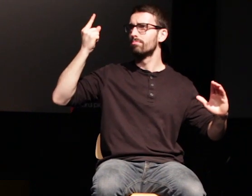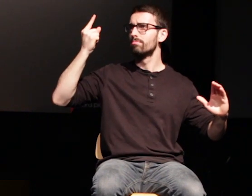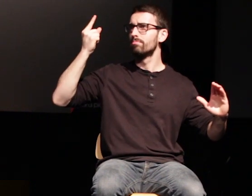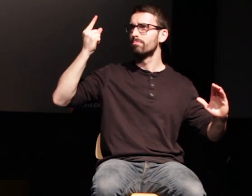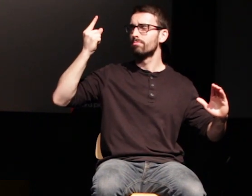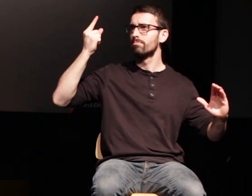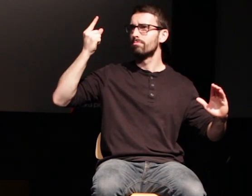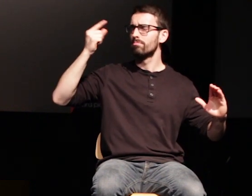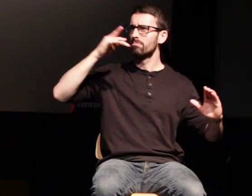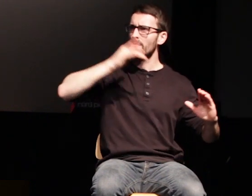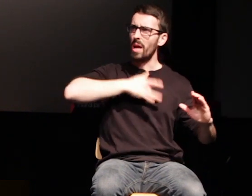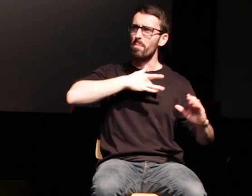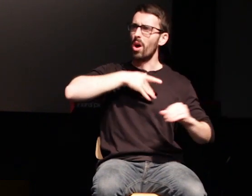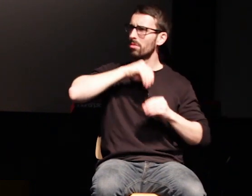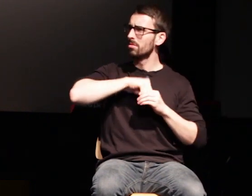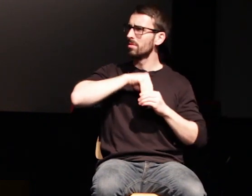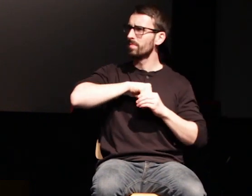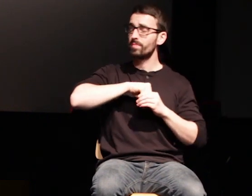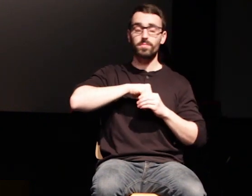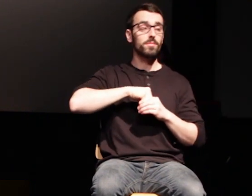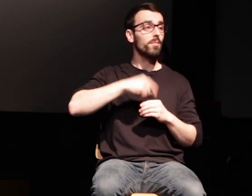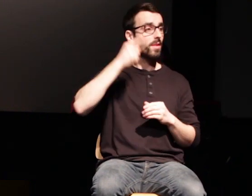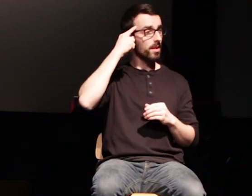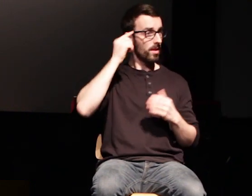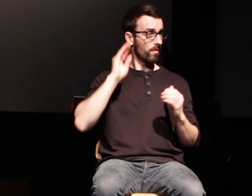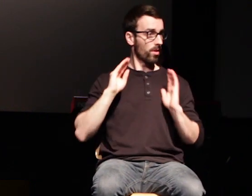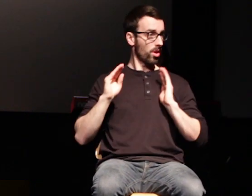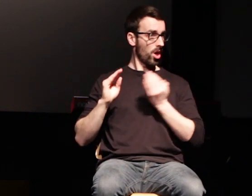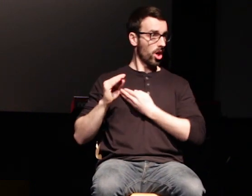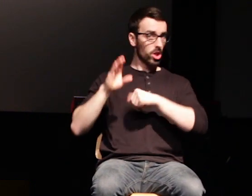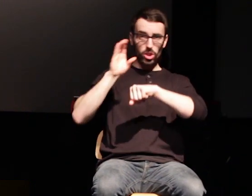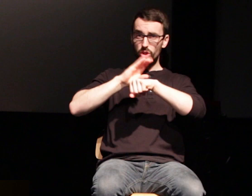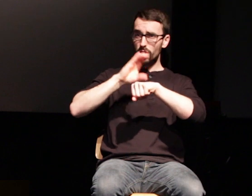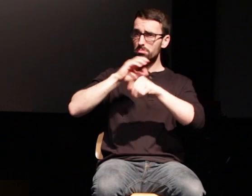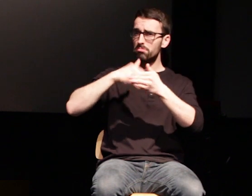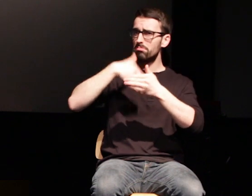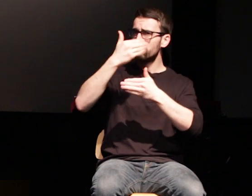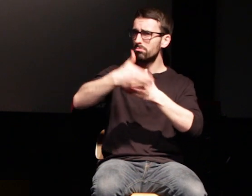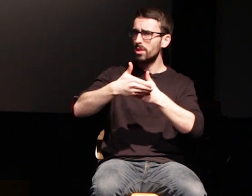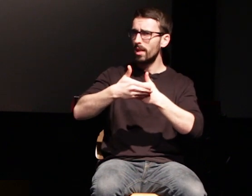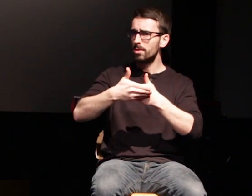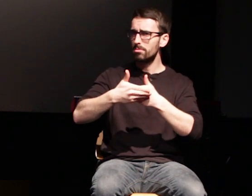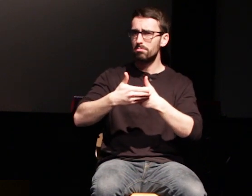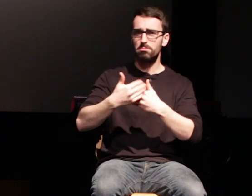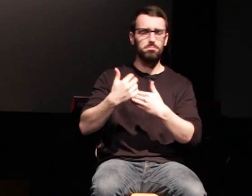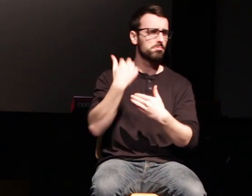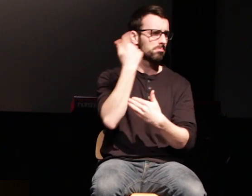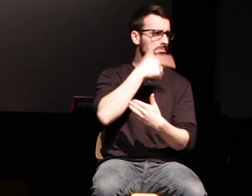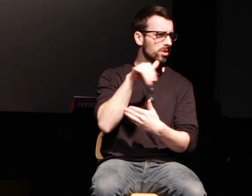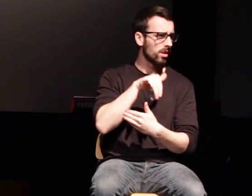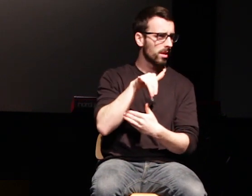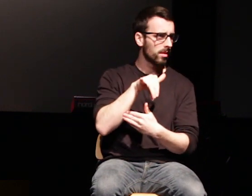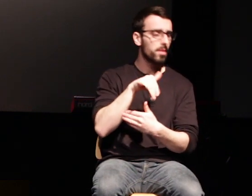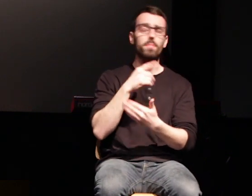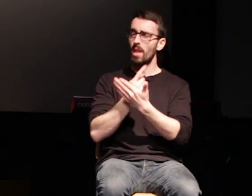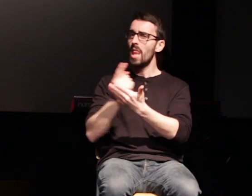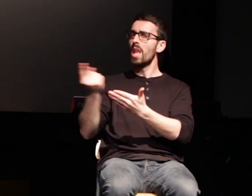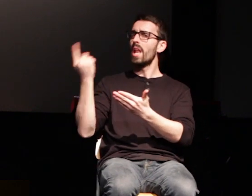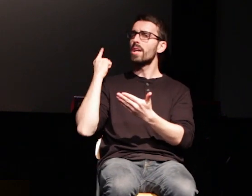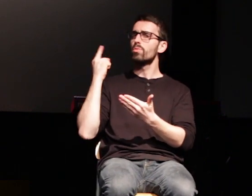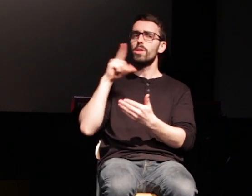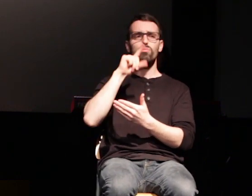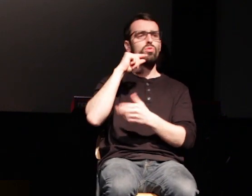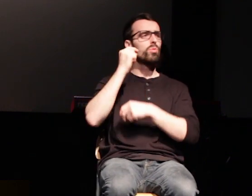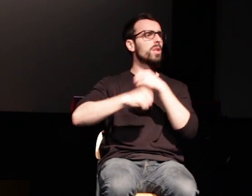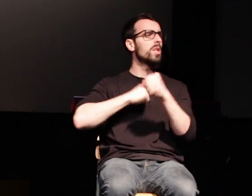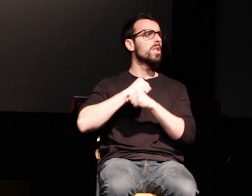Here's what I think is next for our church. I think we celebrated 20 years last week, and it was a great celebration, and it was awesome